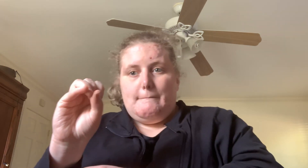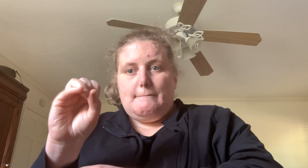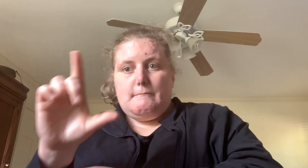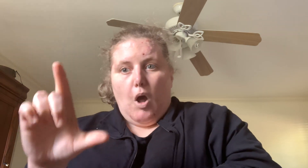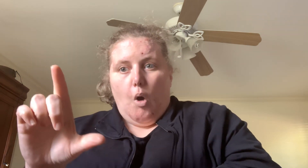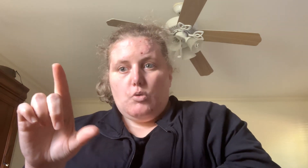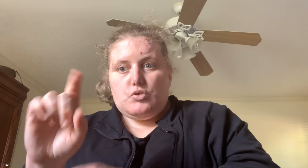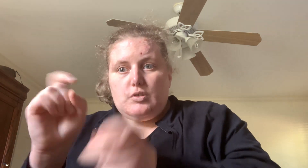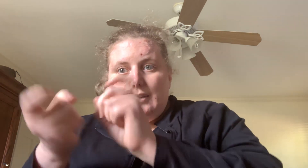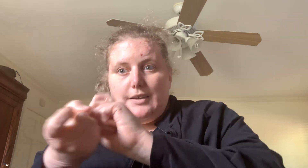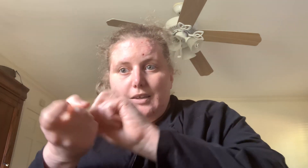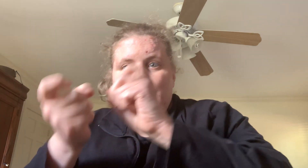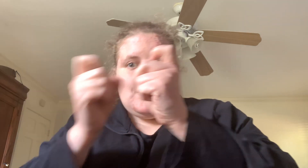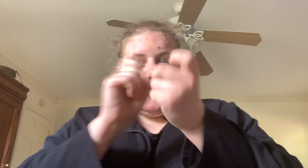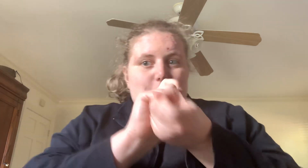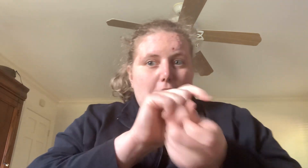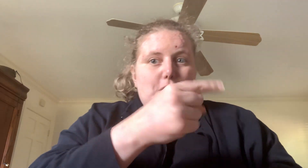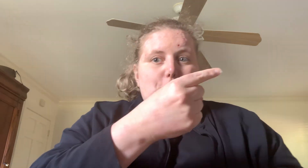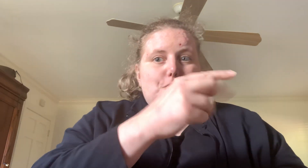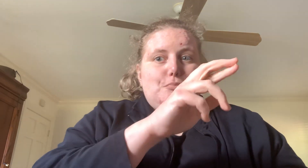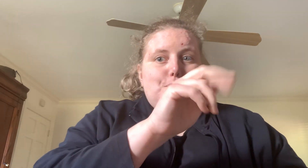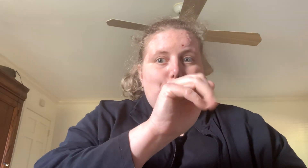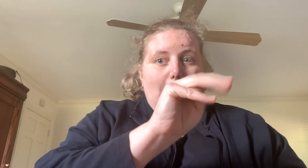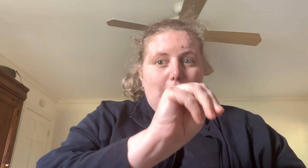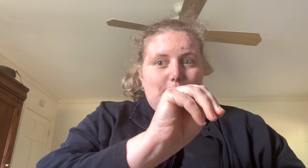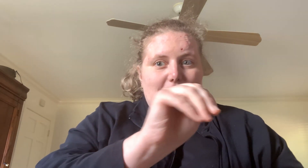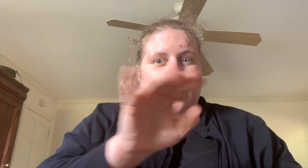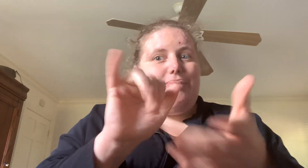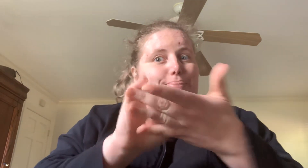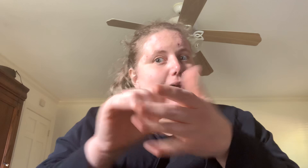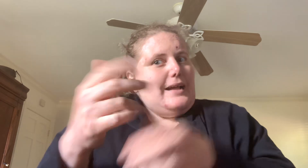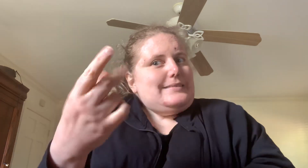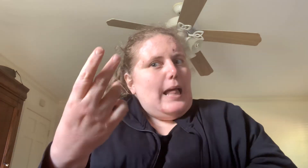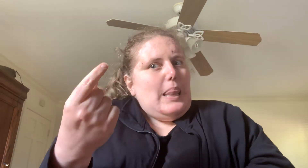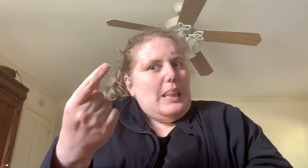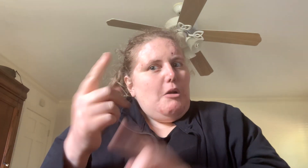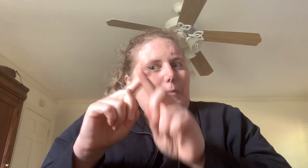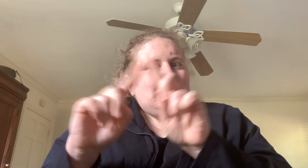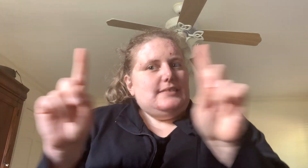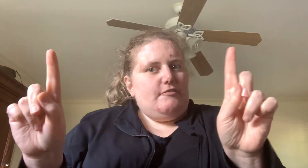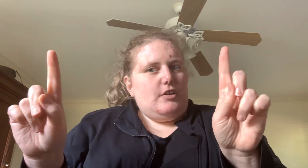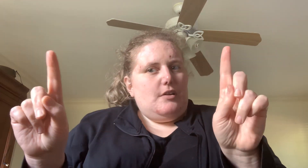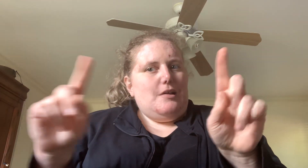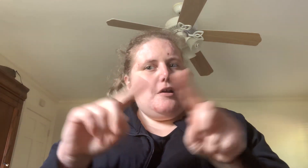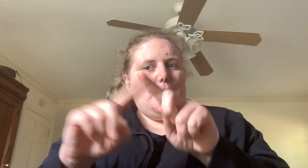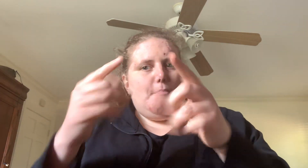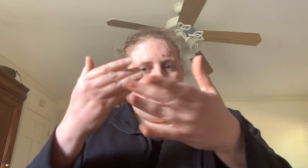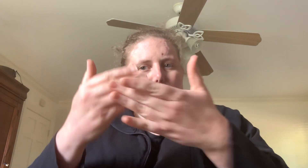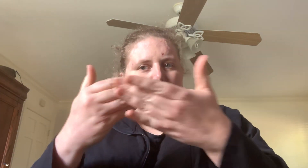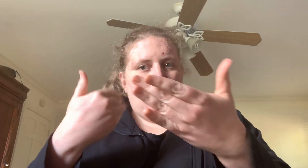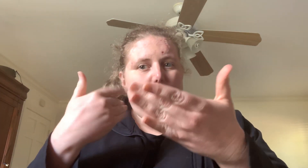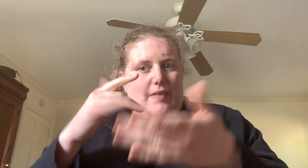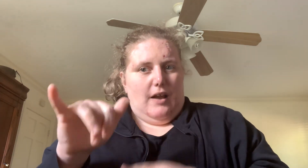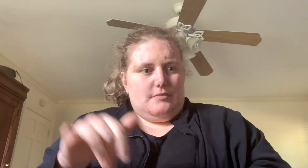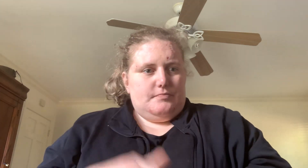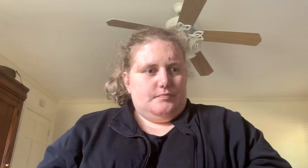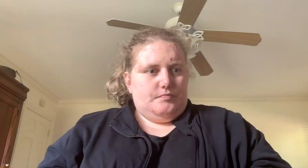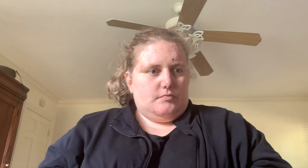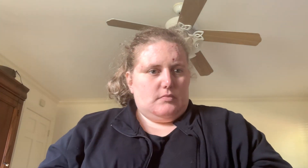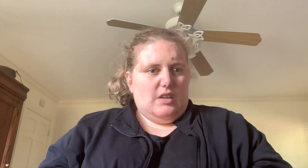That's going to be a little different. Beforehand, we were going from grams to moles. So you'll notice that our problem